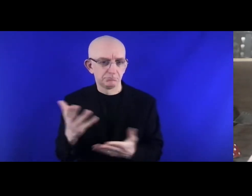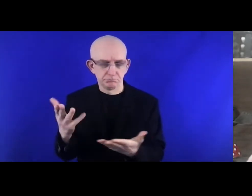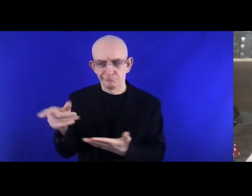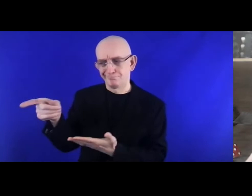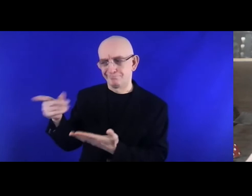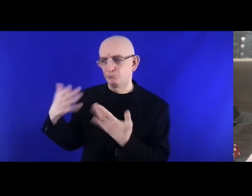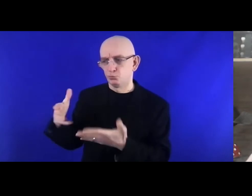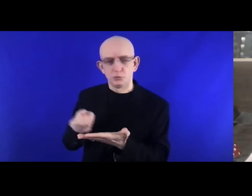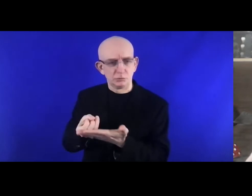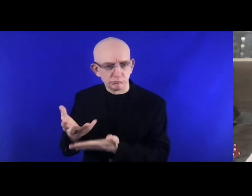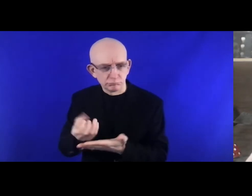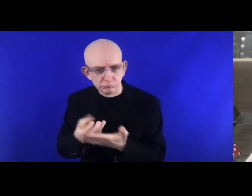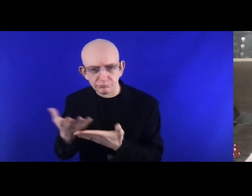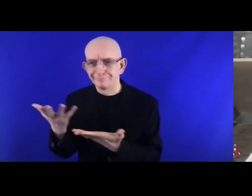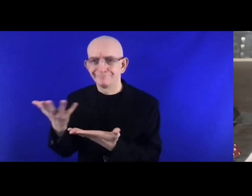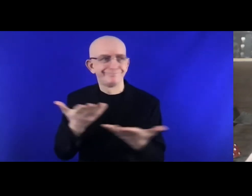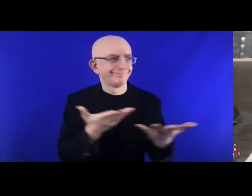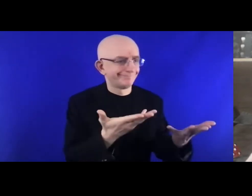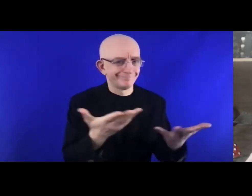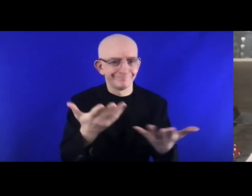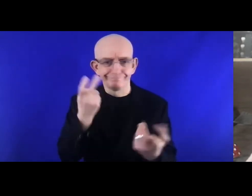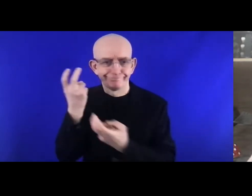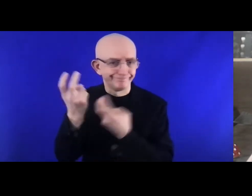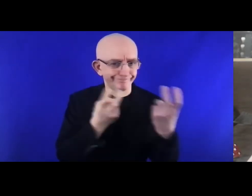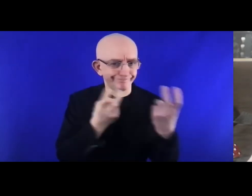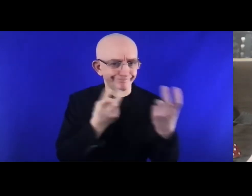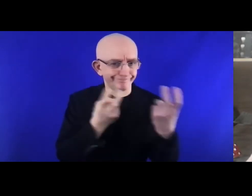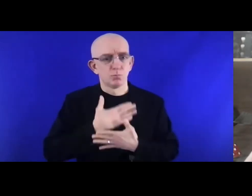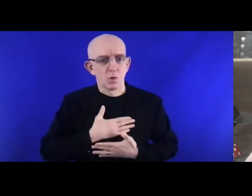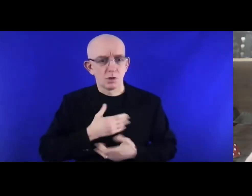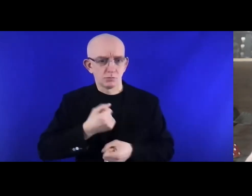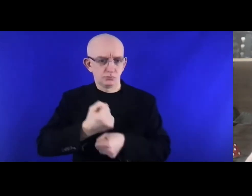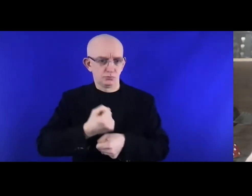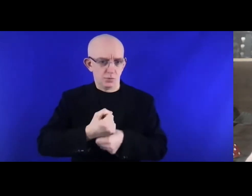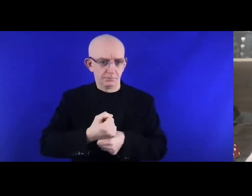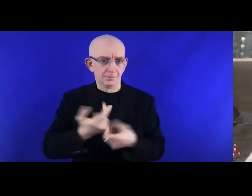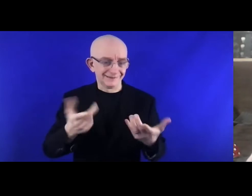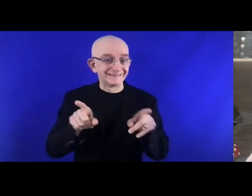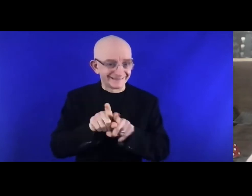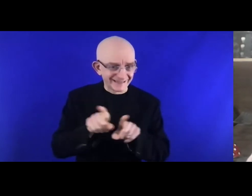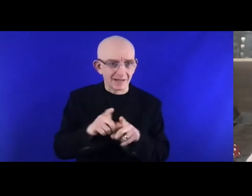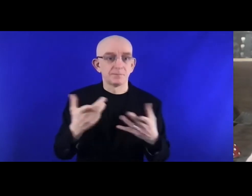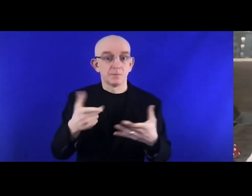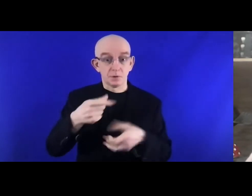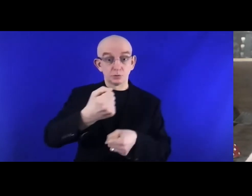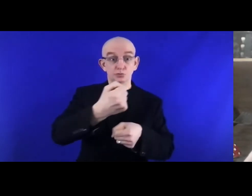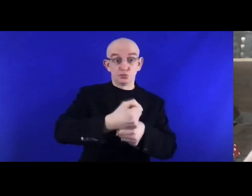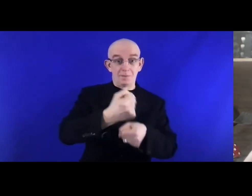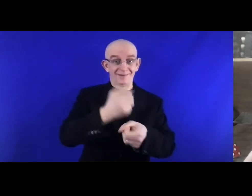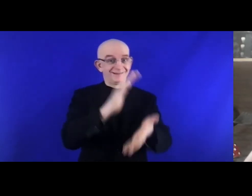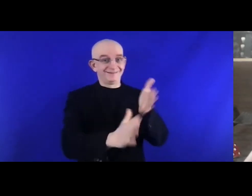affects education, any social activities, sports, and whatsoever, you can name